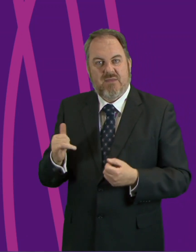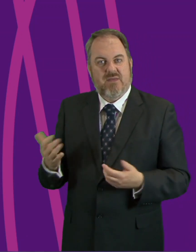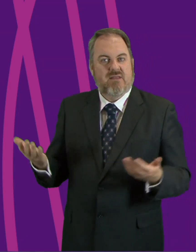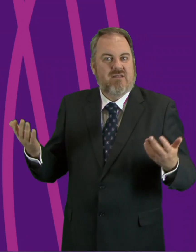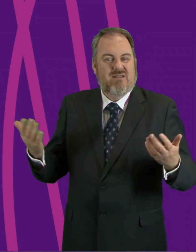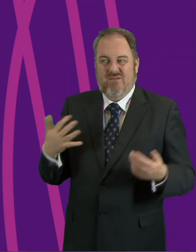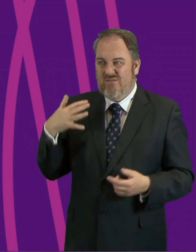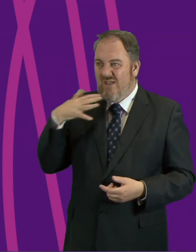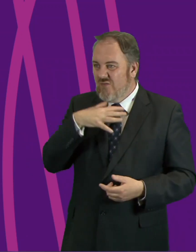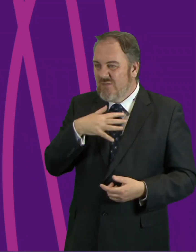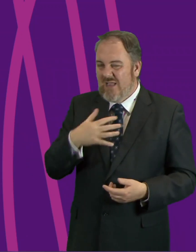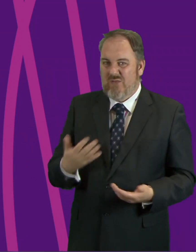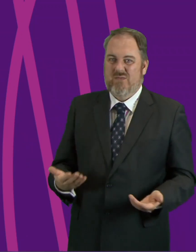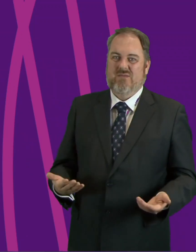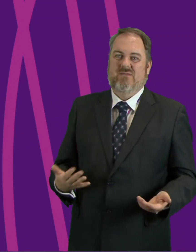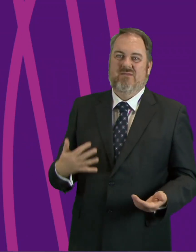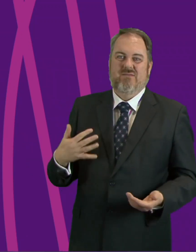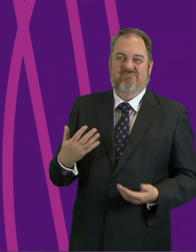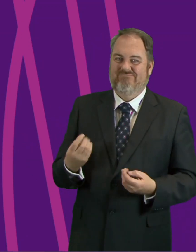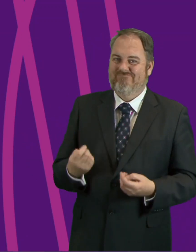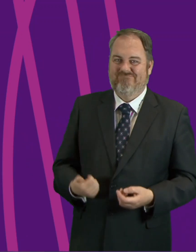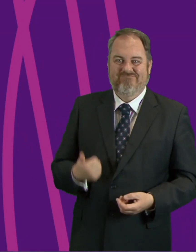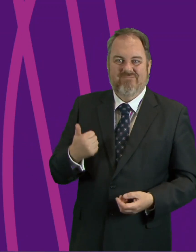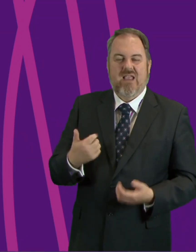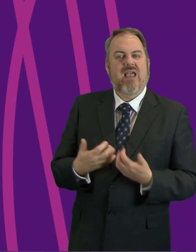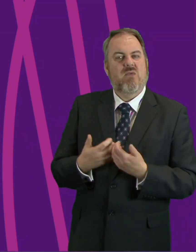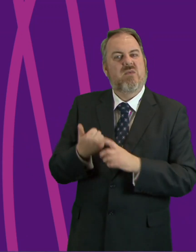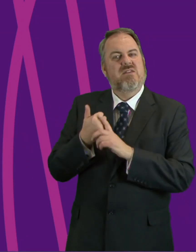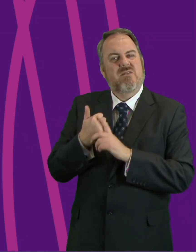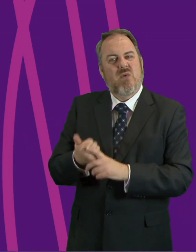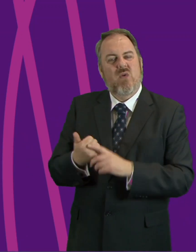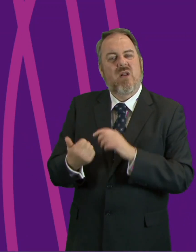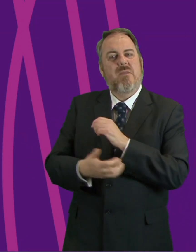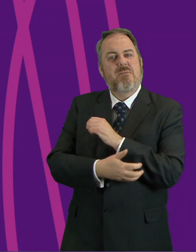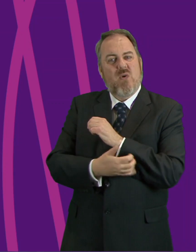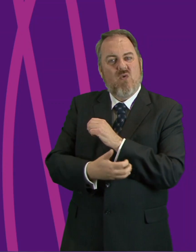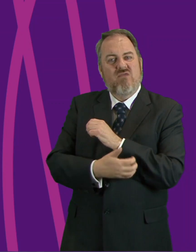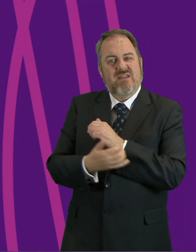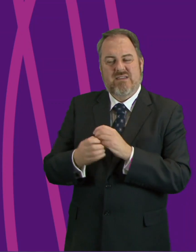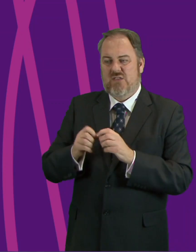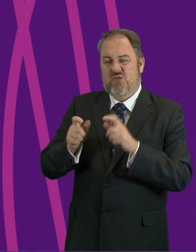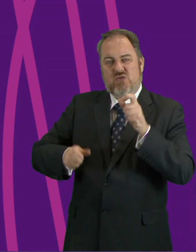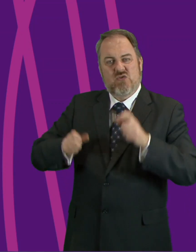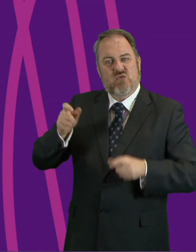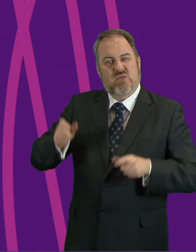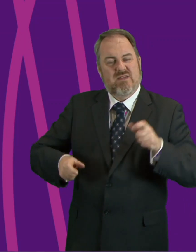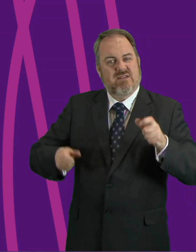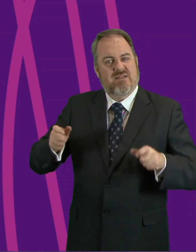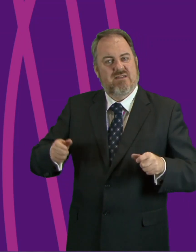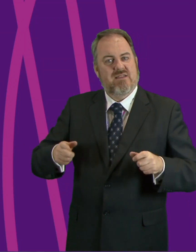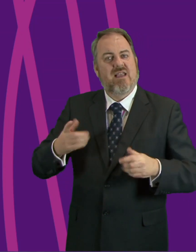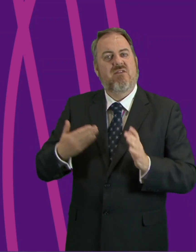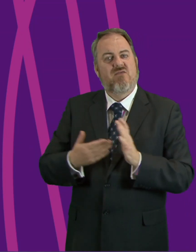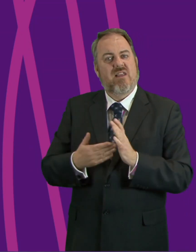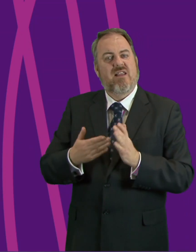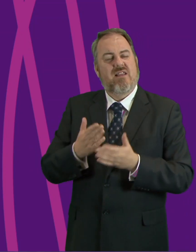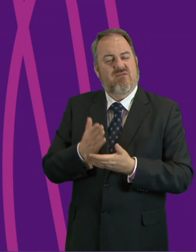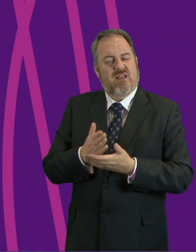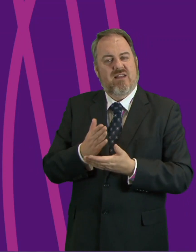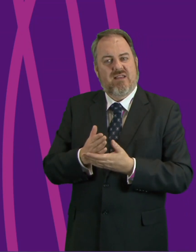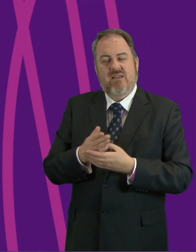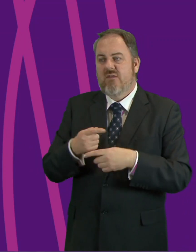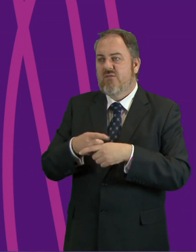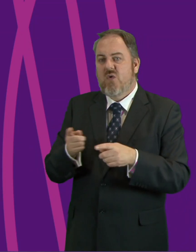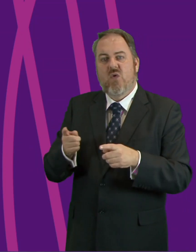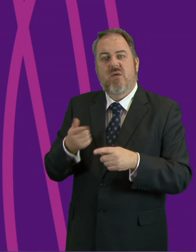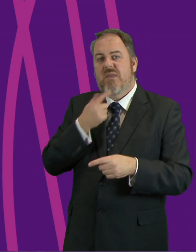review support for our poorest students, and does she agree with me that the temporary relaxation on the qualifying criteria for